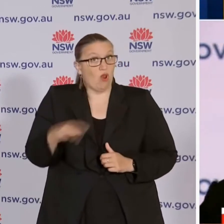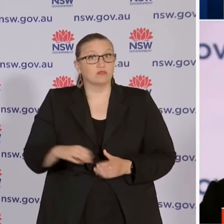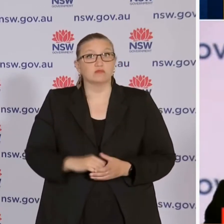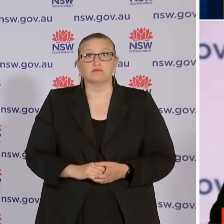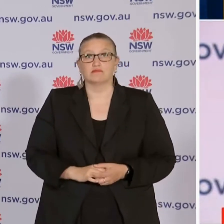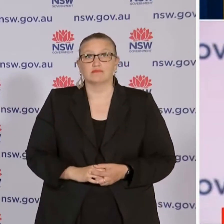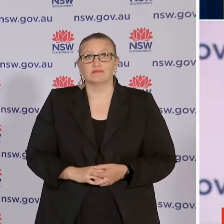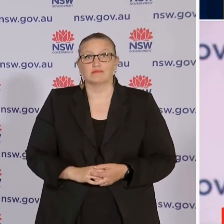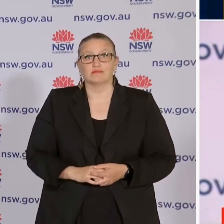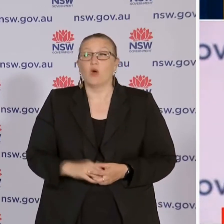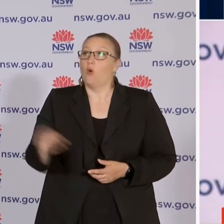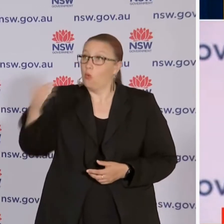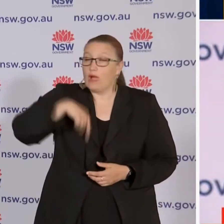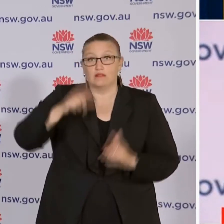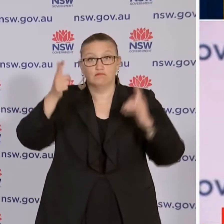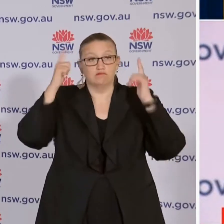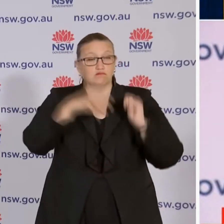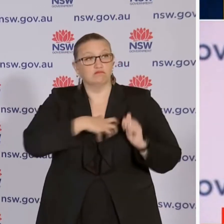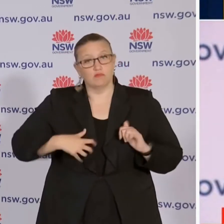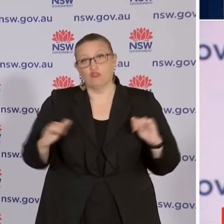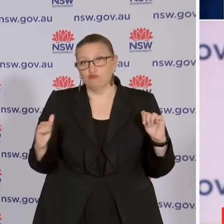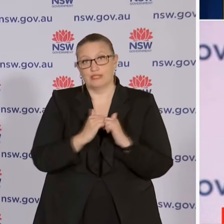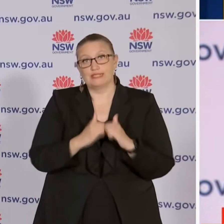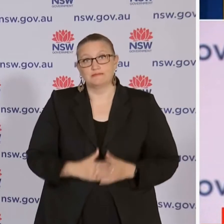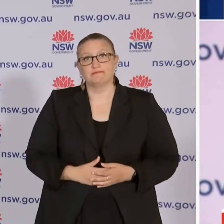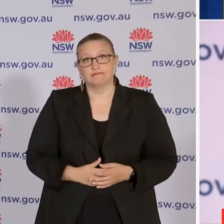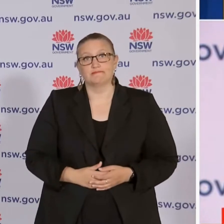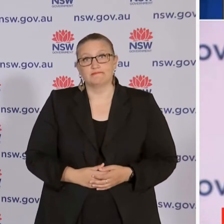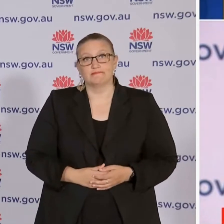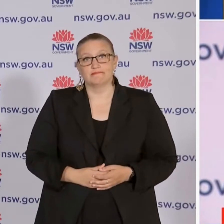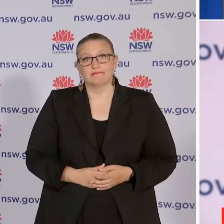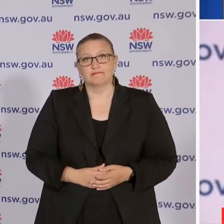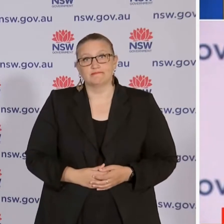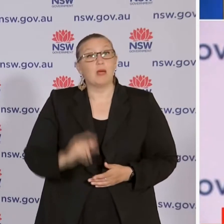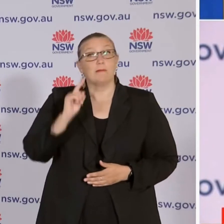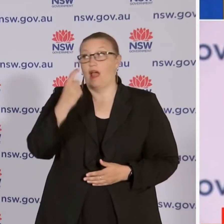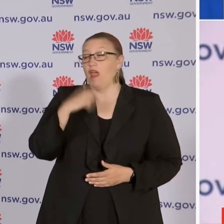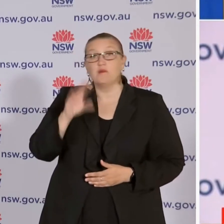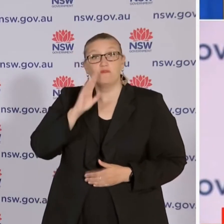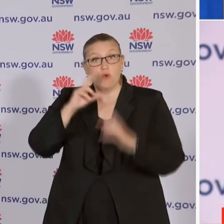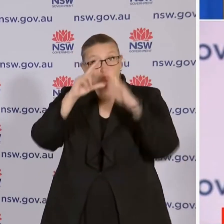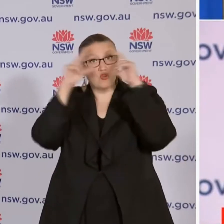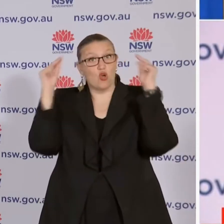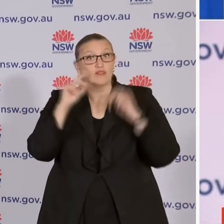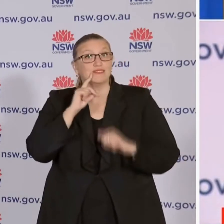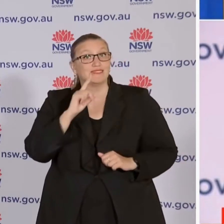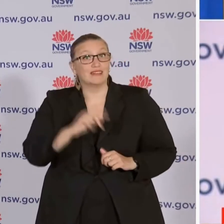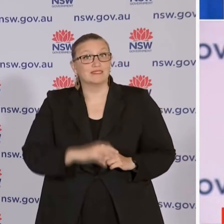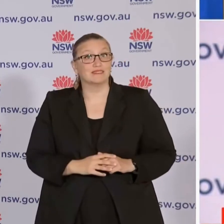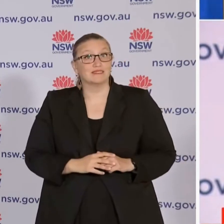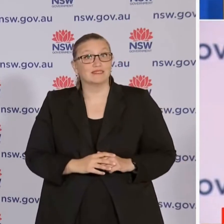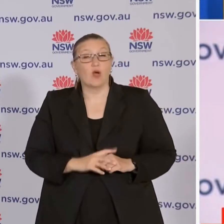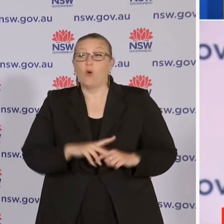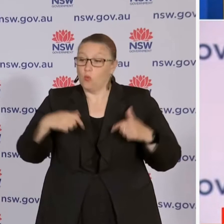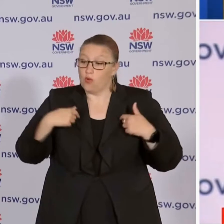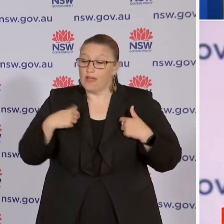Nurse Michelle Dowd highlighted today is all of this depends on keeping pressure off our hospital system, our intensive care